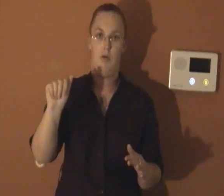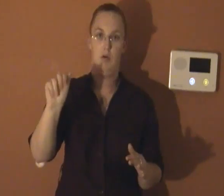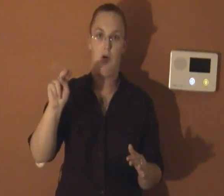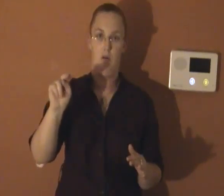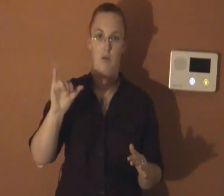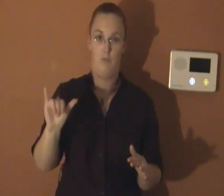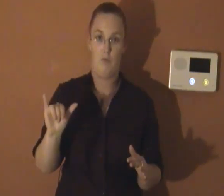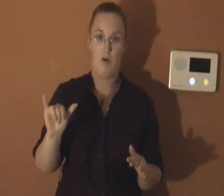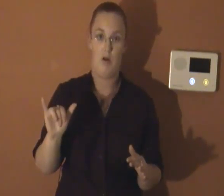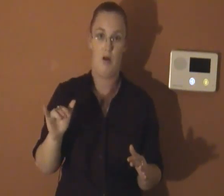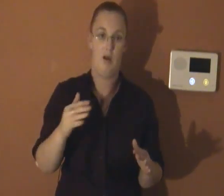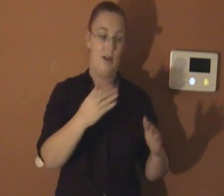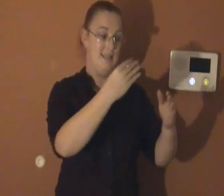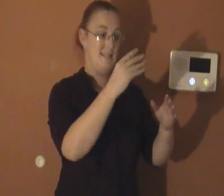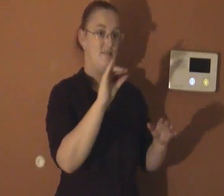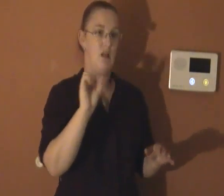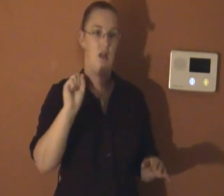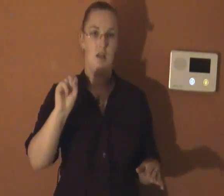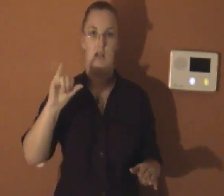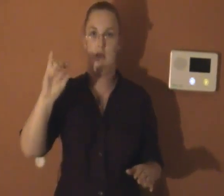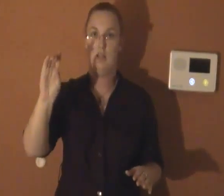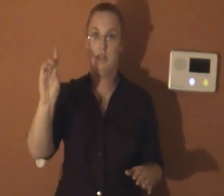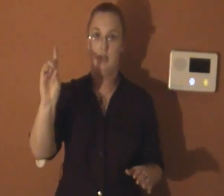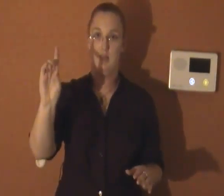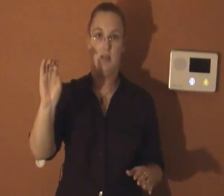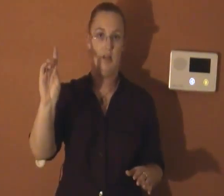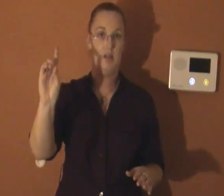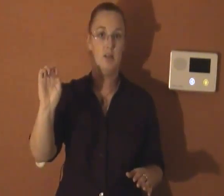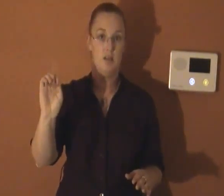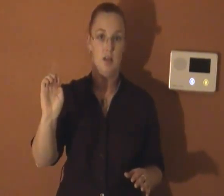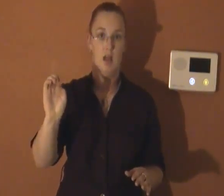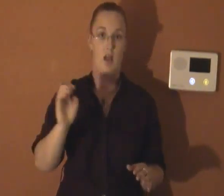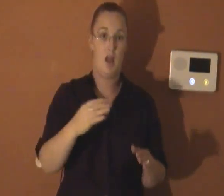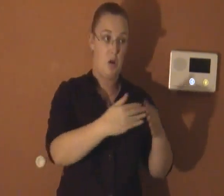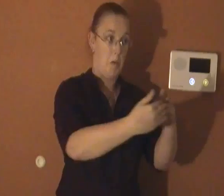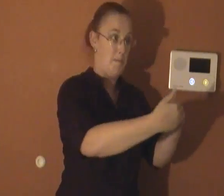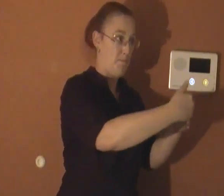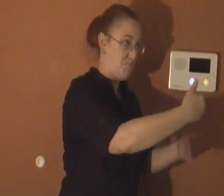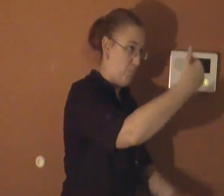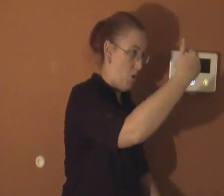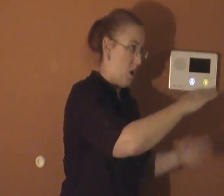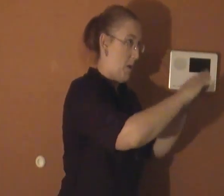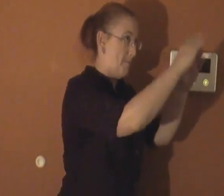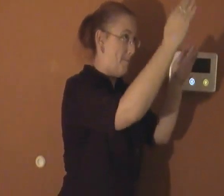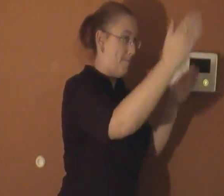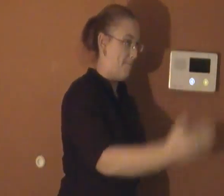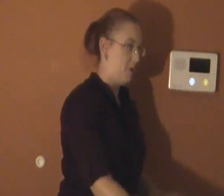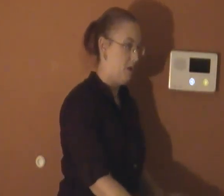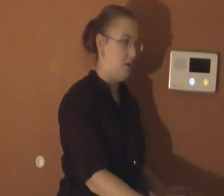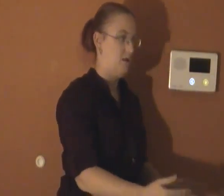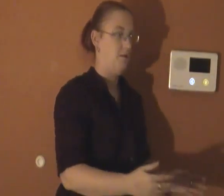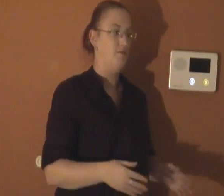then also in the room you would see a beautiful chaise longue for reclining on.